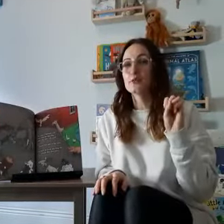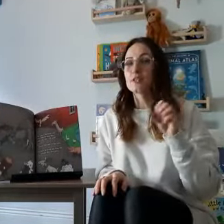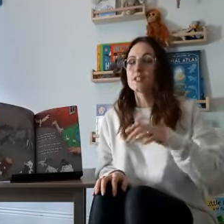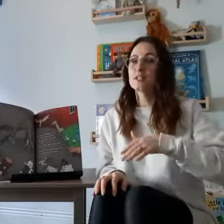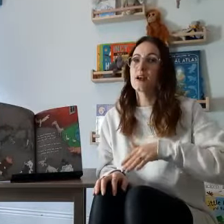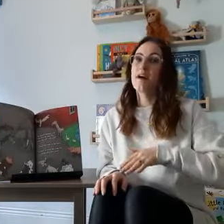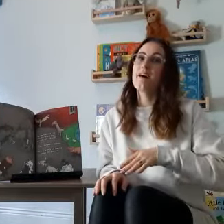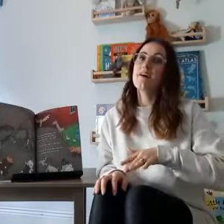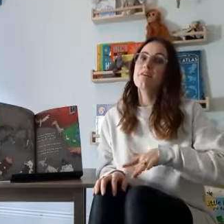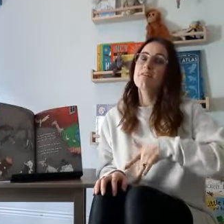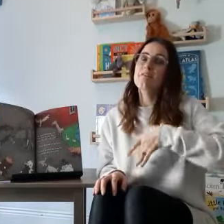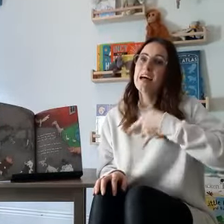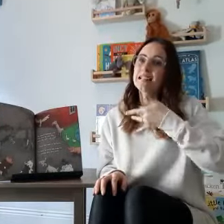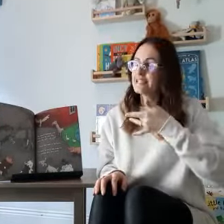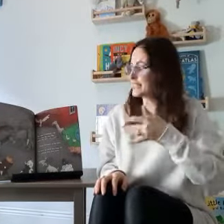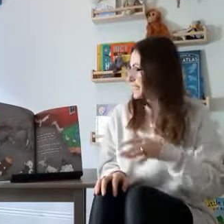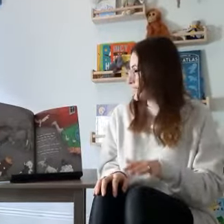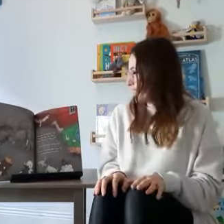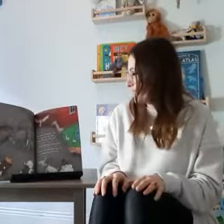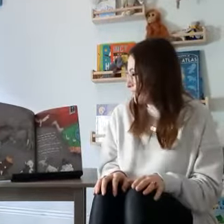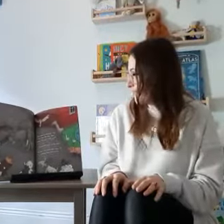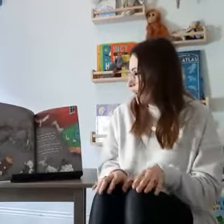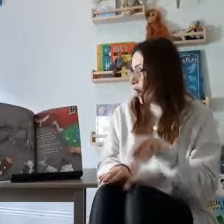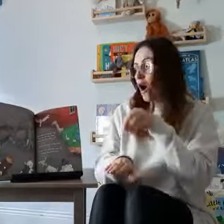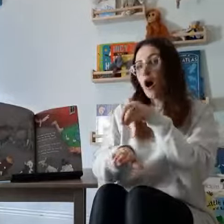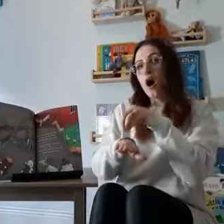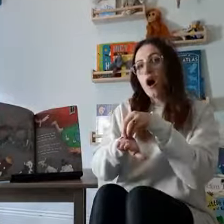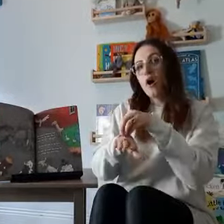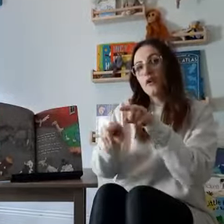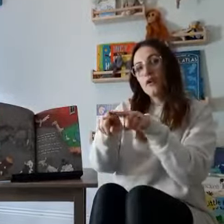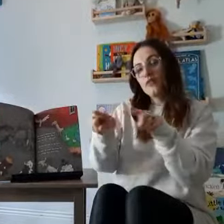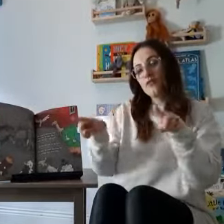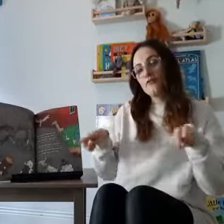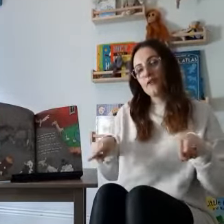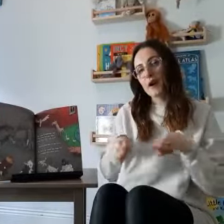Edward felt safe on the farm.